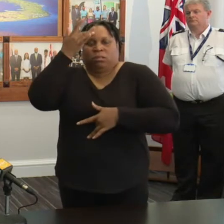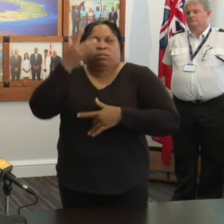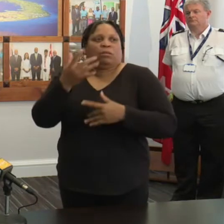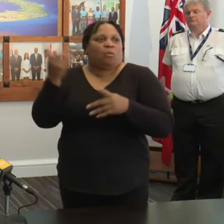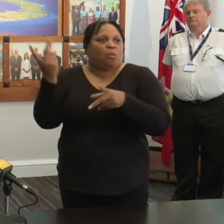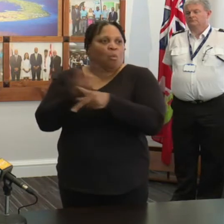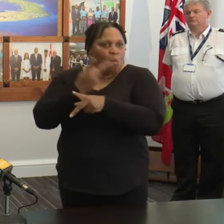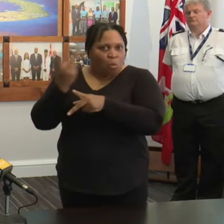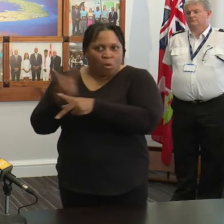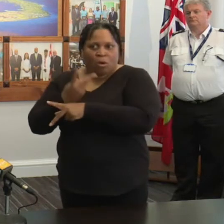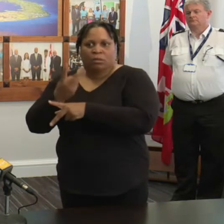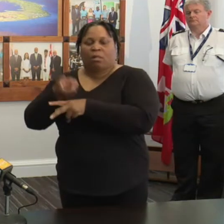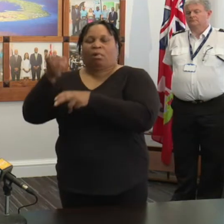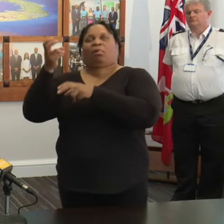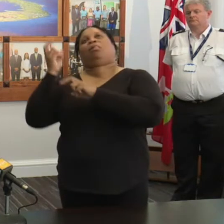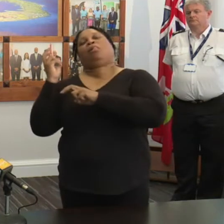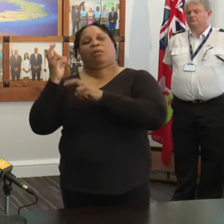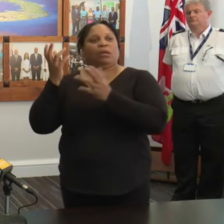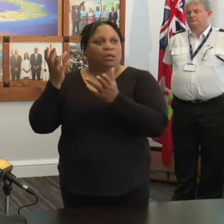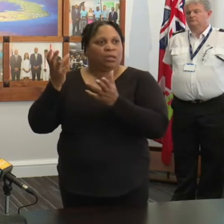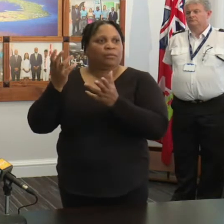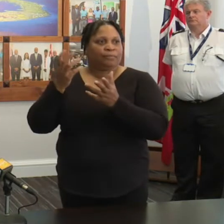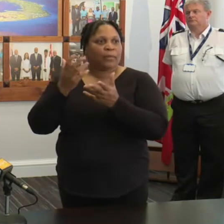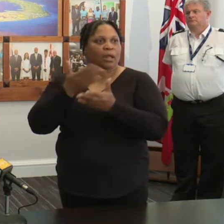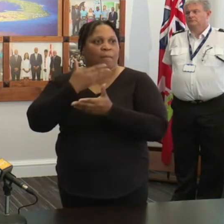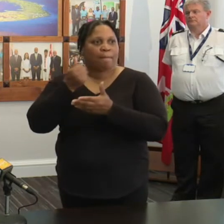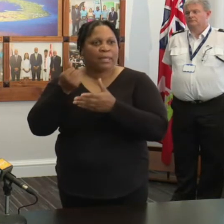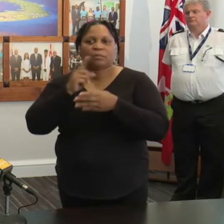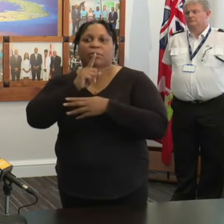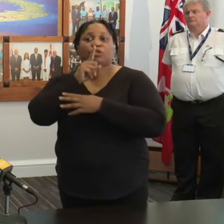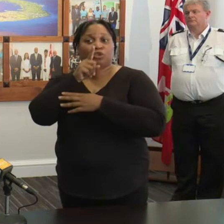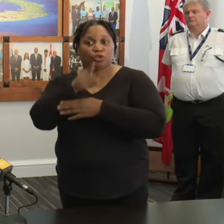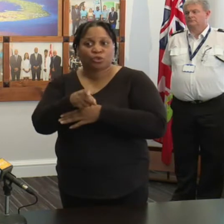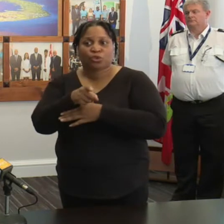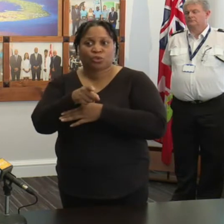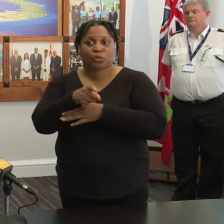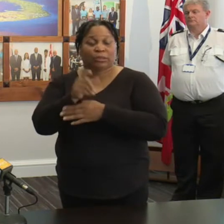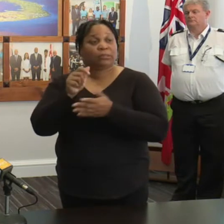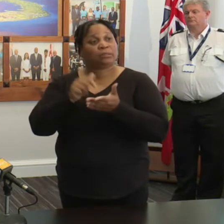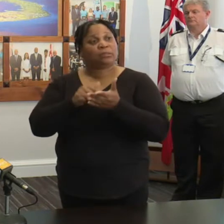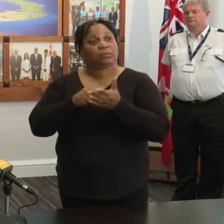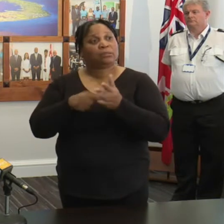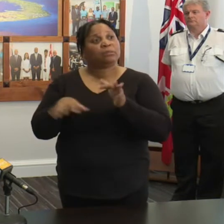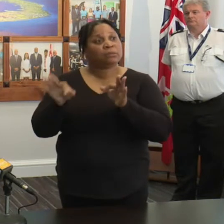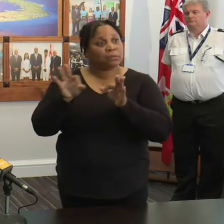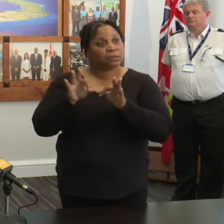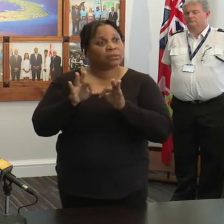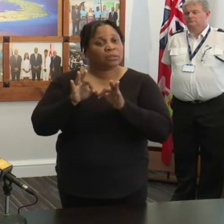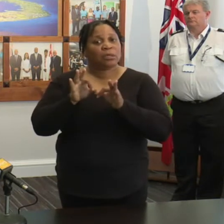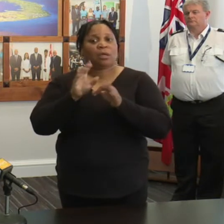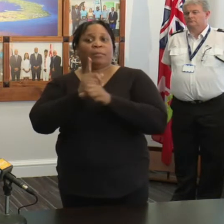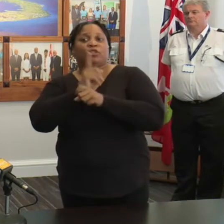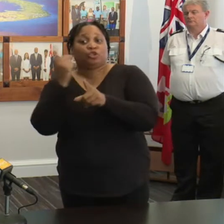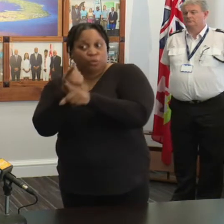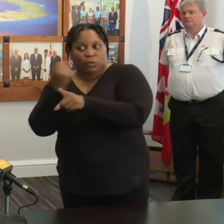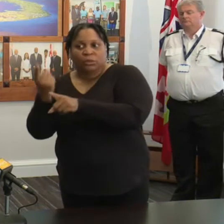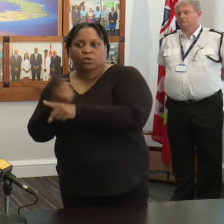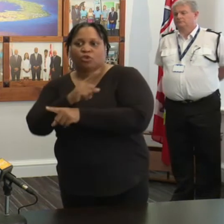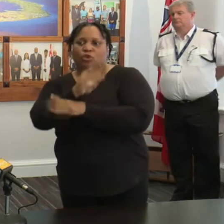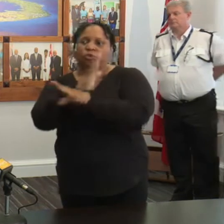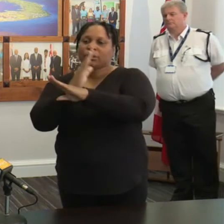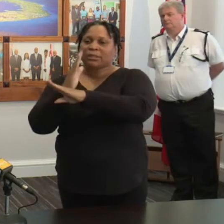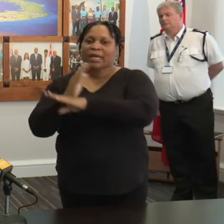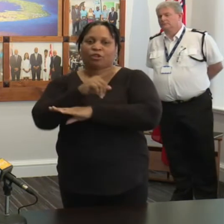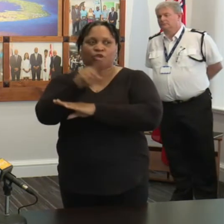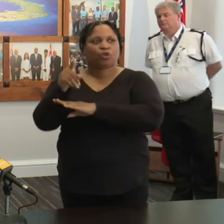The other big part of making sure that this is effective is to really protect those who are most vulnerable, people